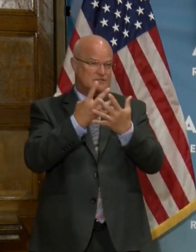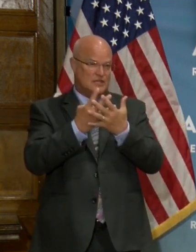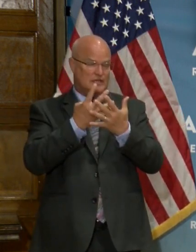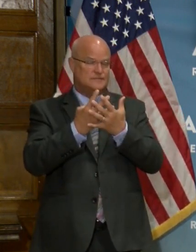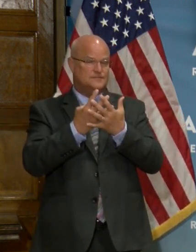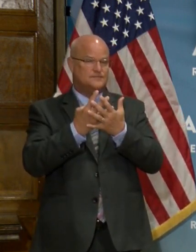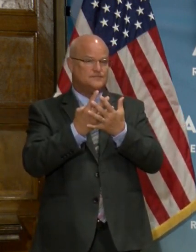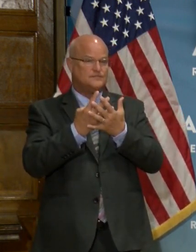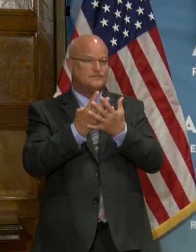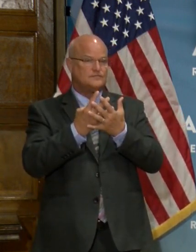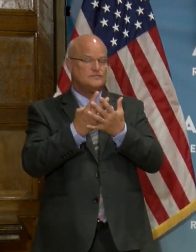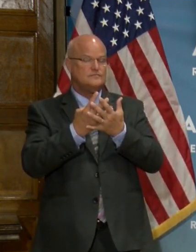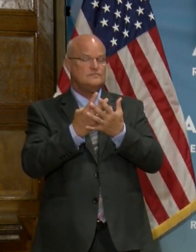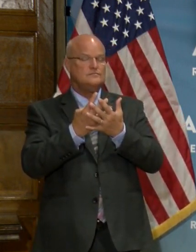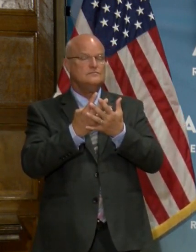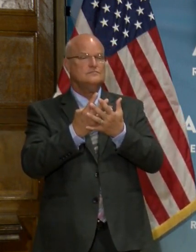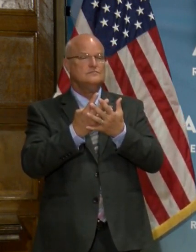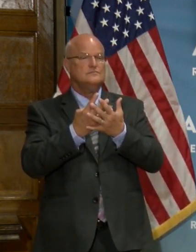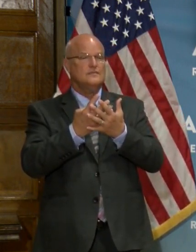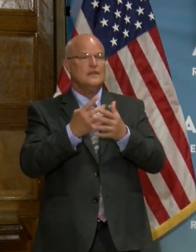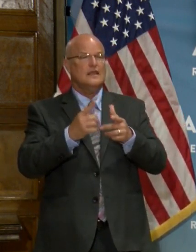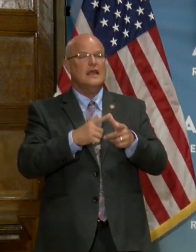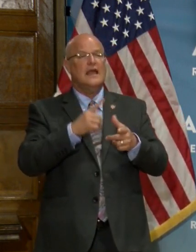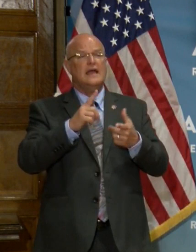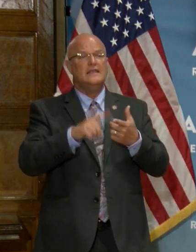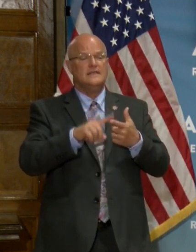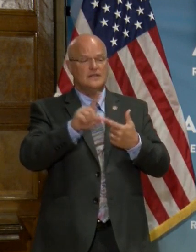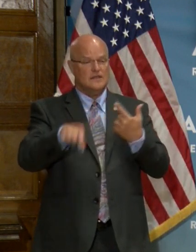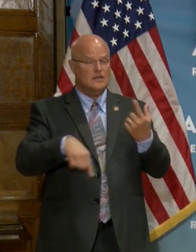the jail itself, and then